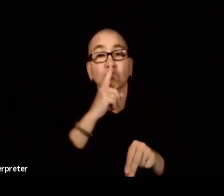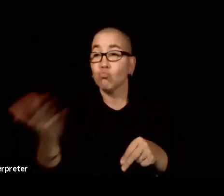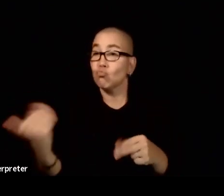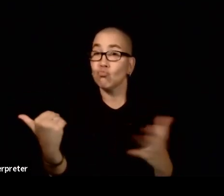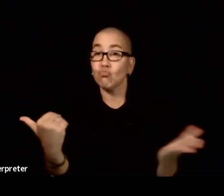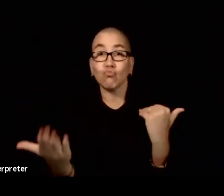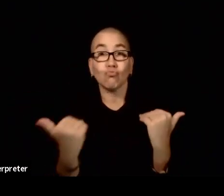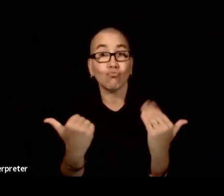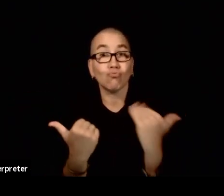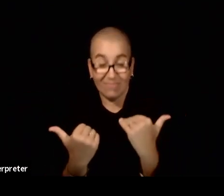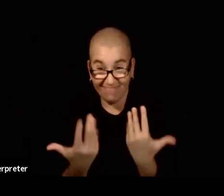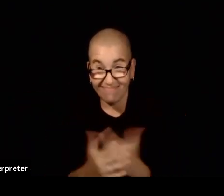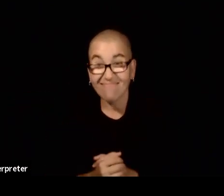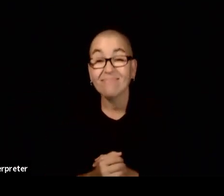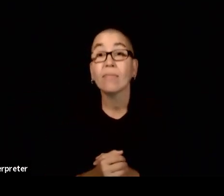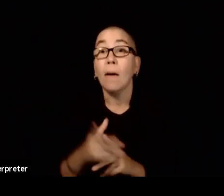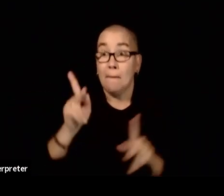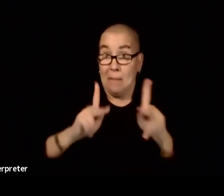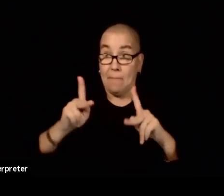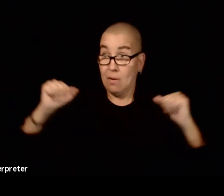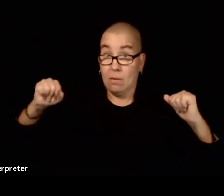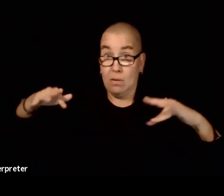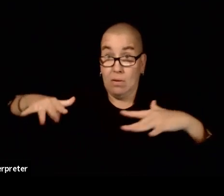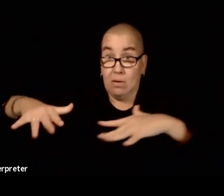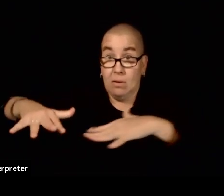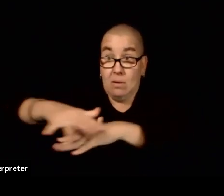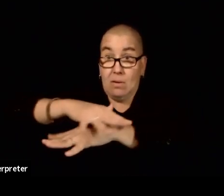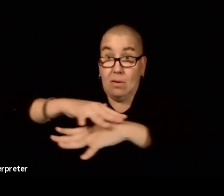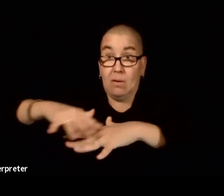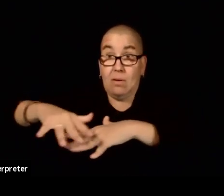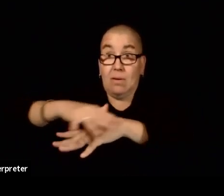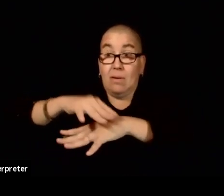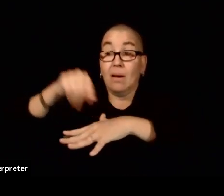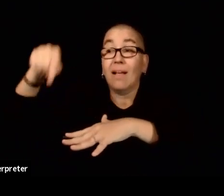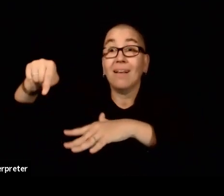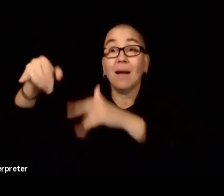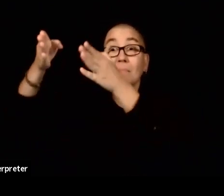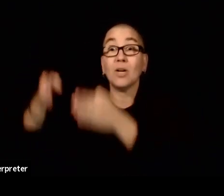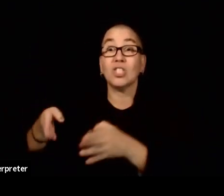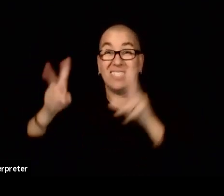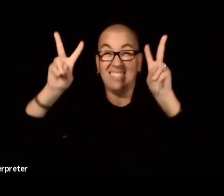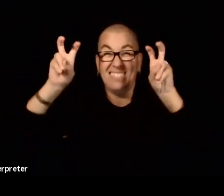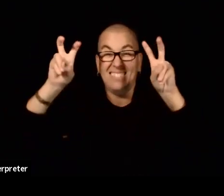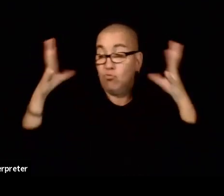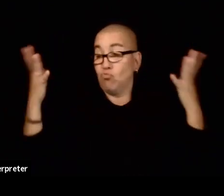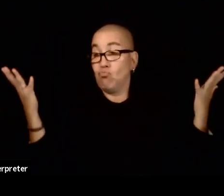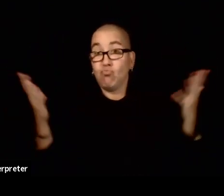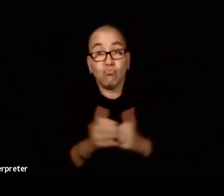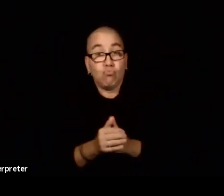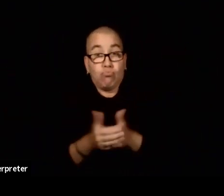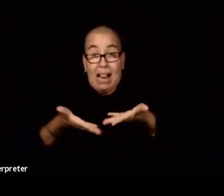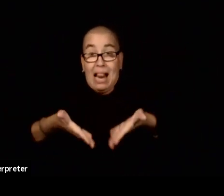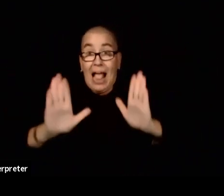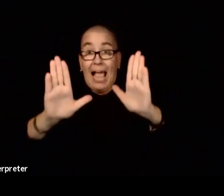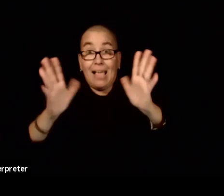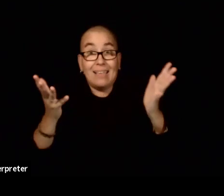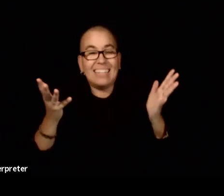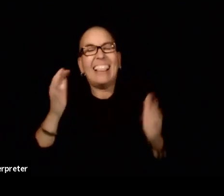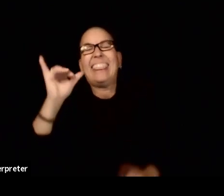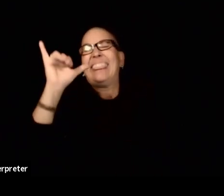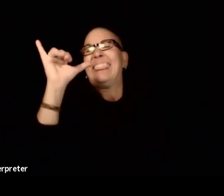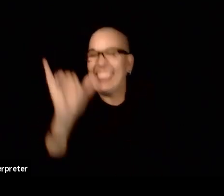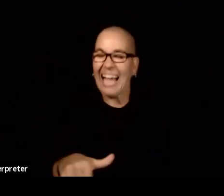join in at the grounds where the rodeo is being held. So it's sort of a little bit of a roundabout way. There